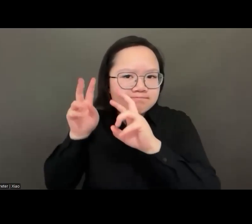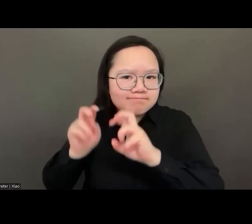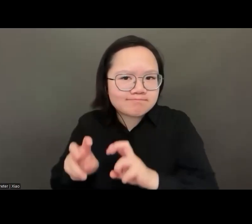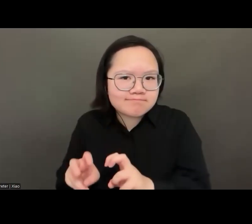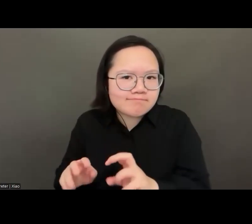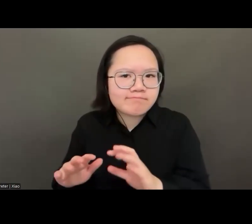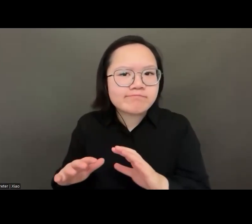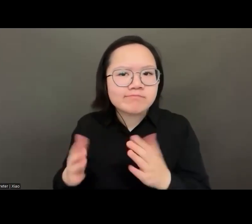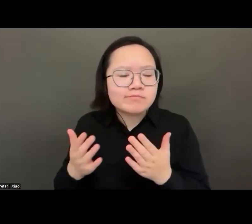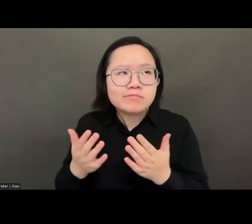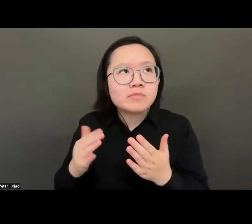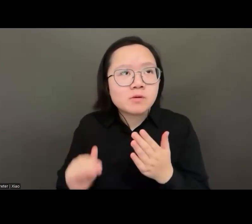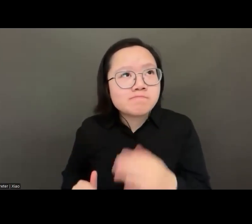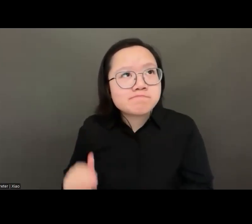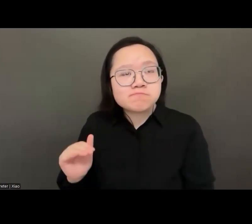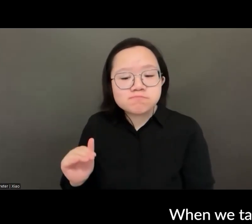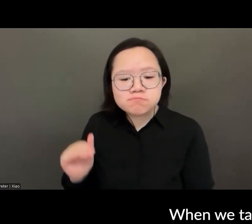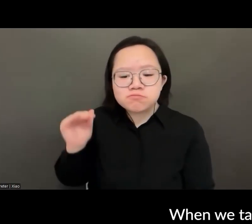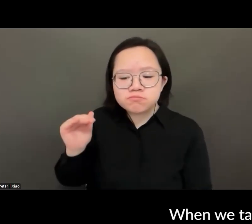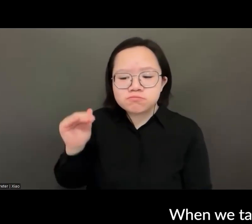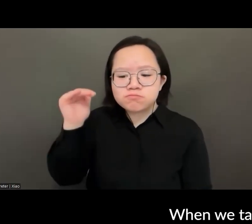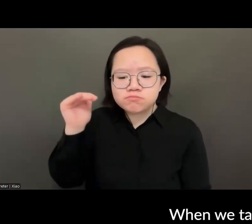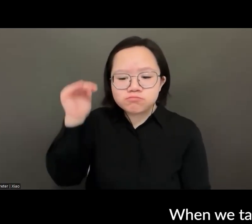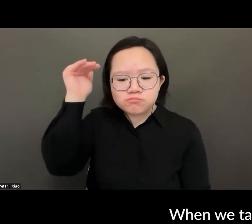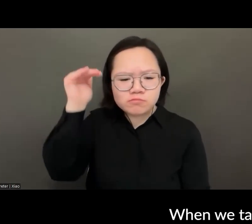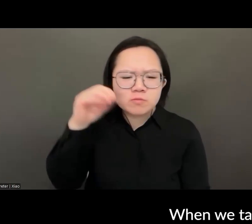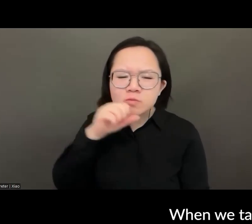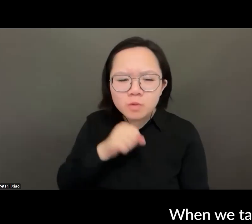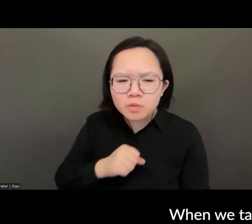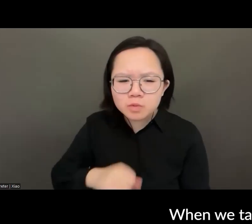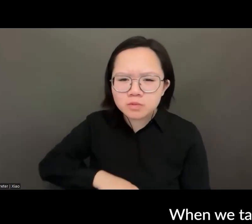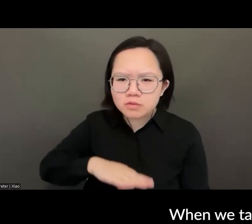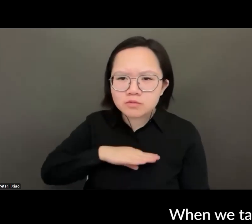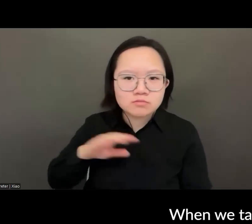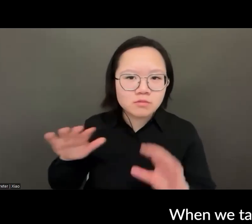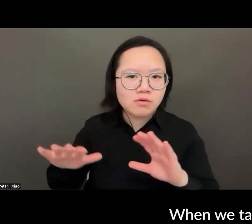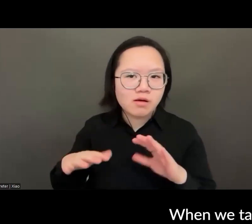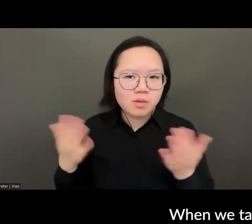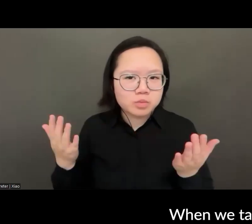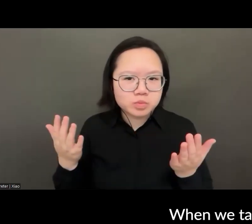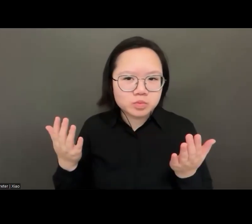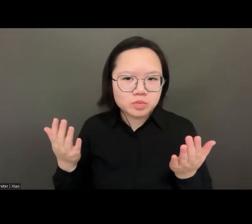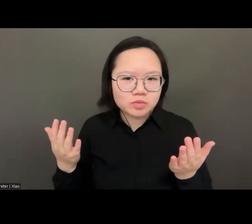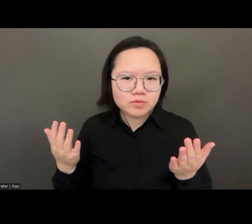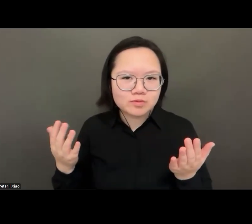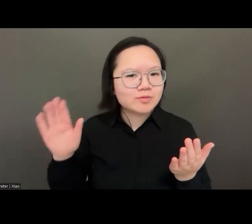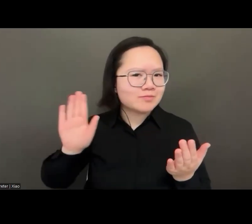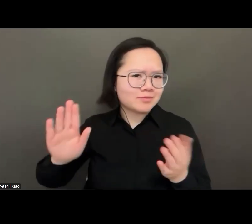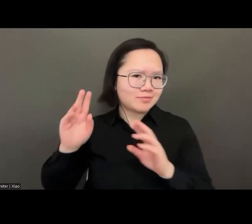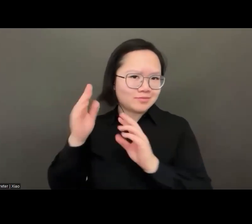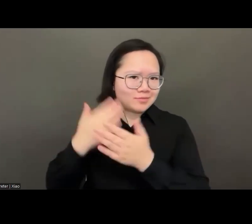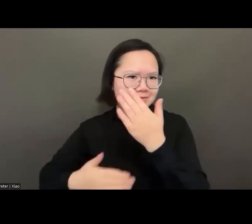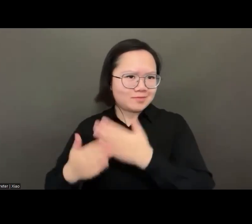just move to education. When we talk about education, it is the most important area, one of the